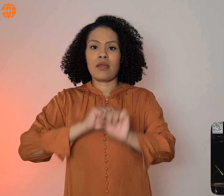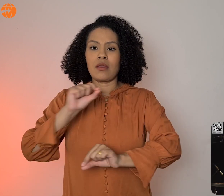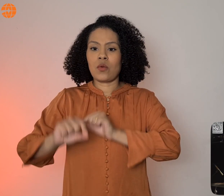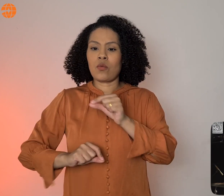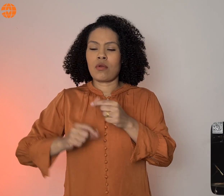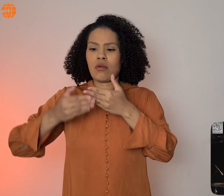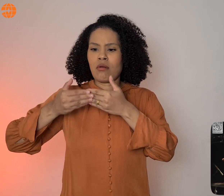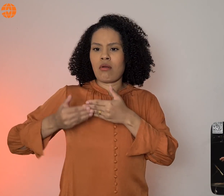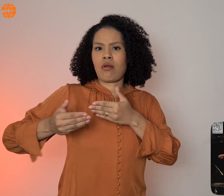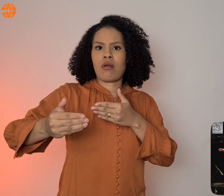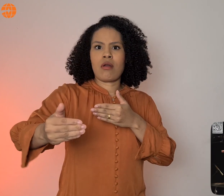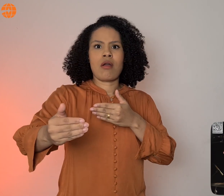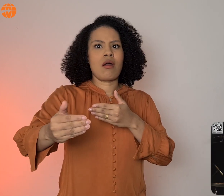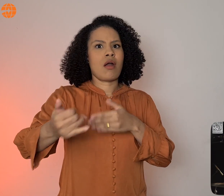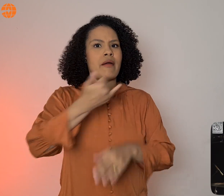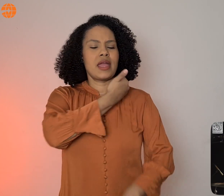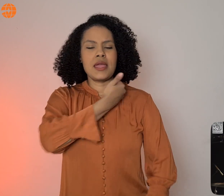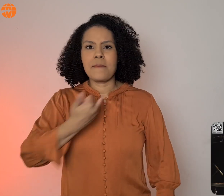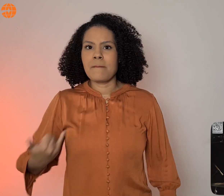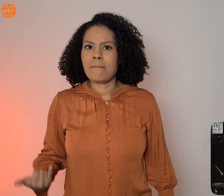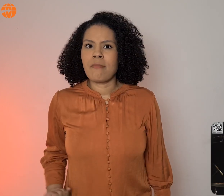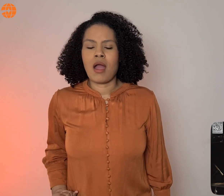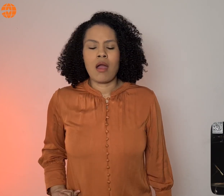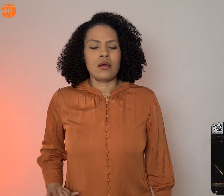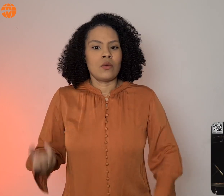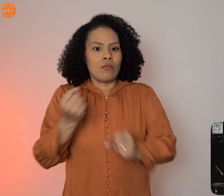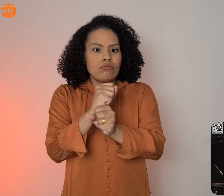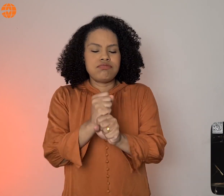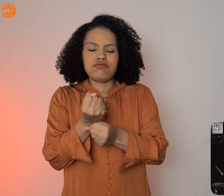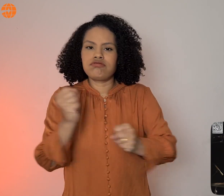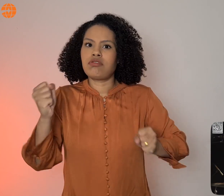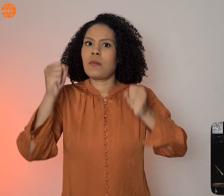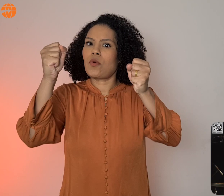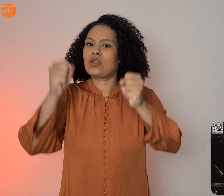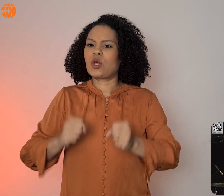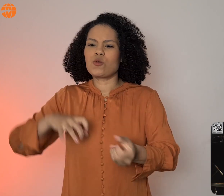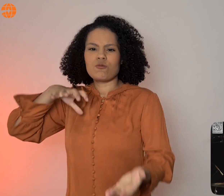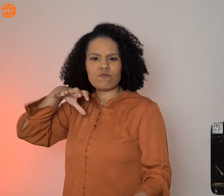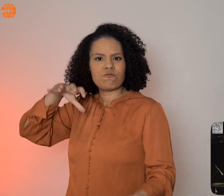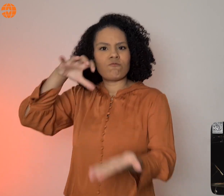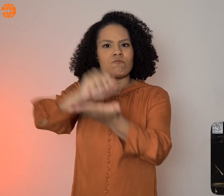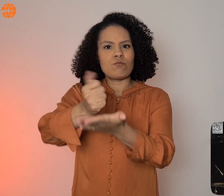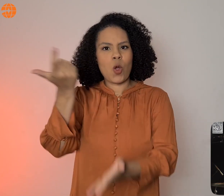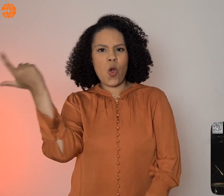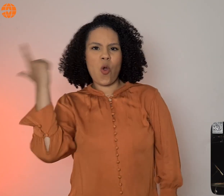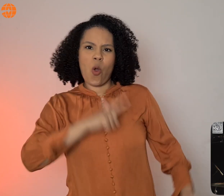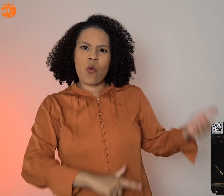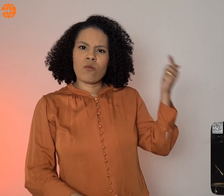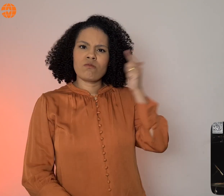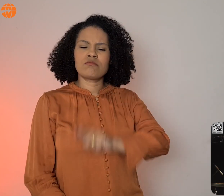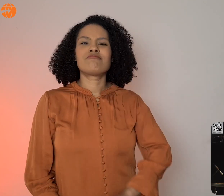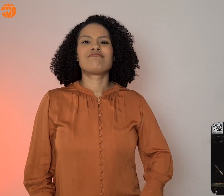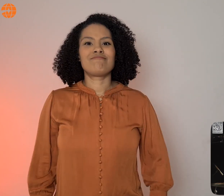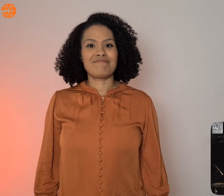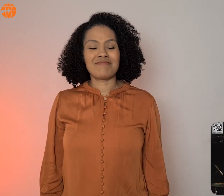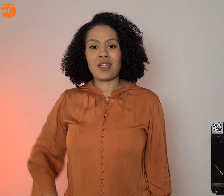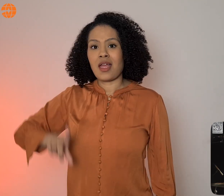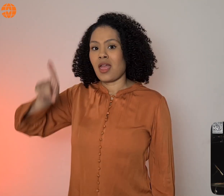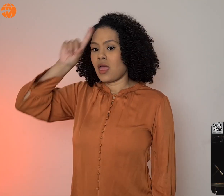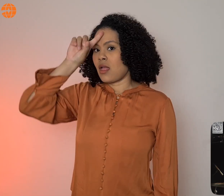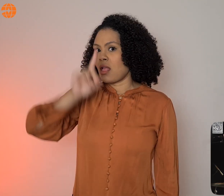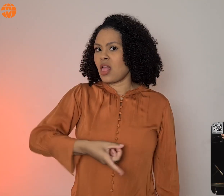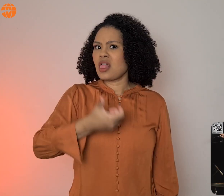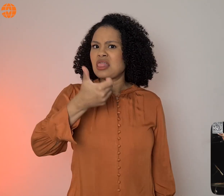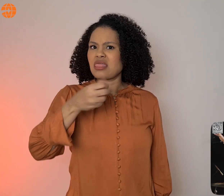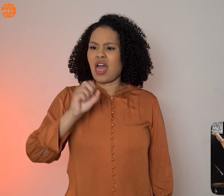Ele conquistou na frente deles o maior império daquela época. He sent 10 plagues and it didn't touch the Israelites, it only Ele touched the